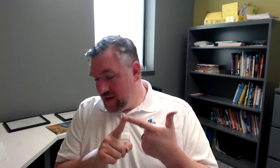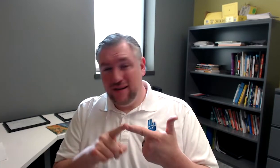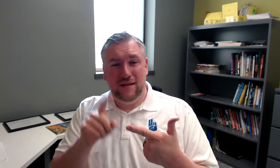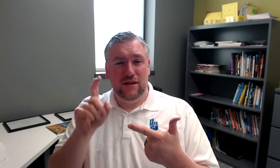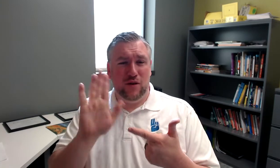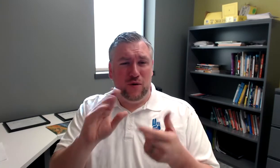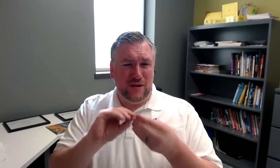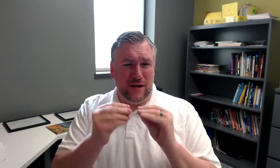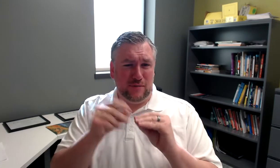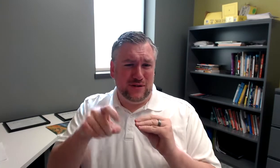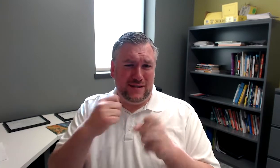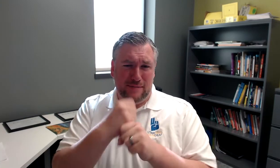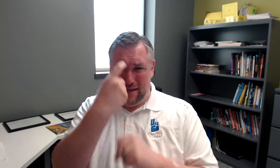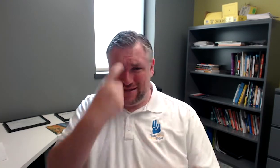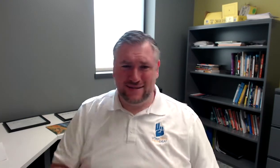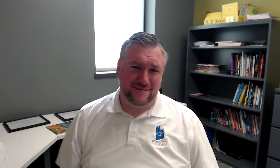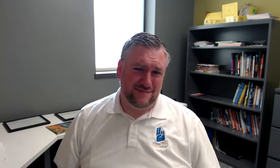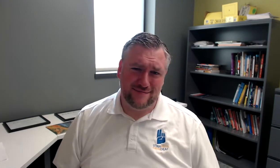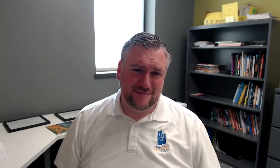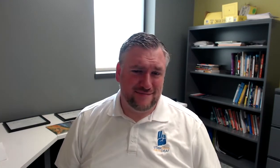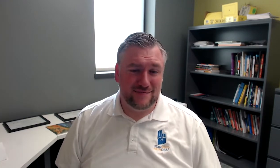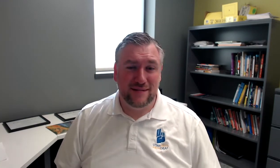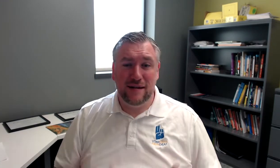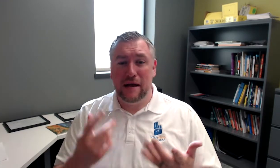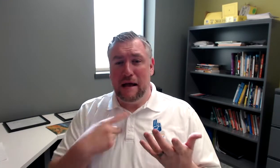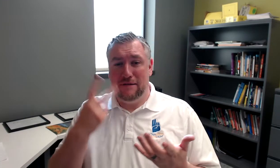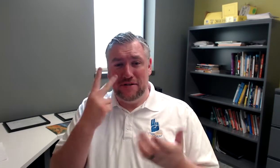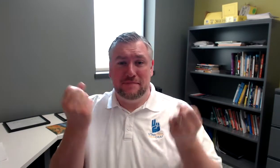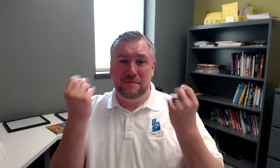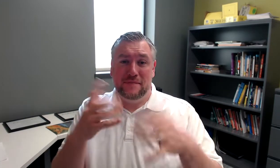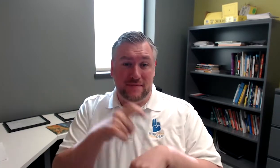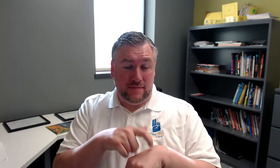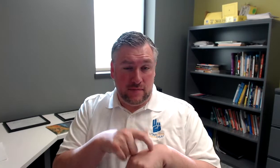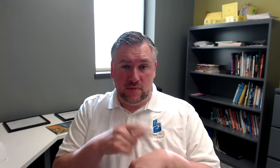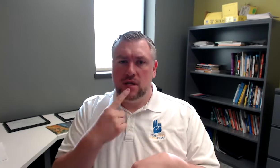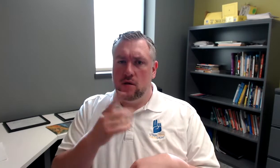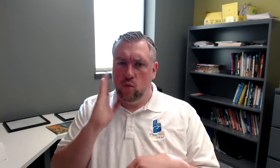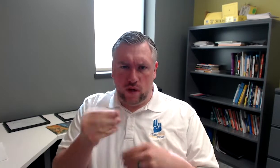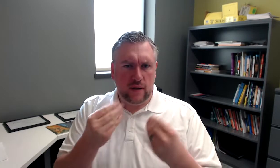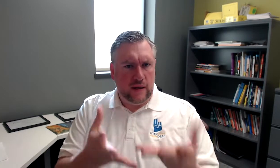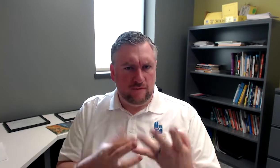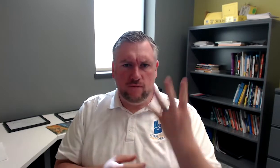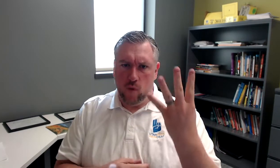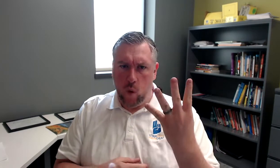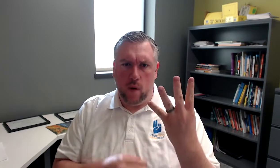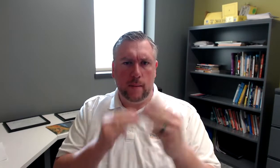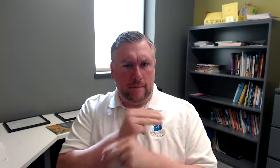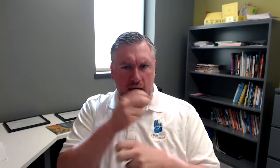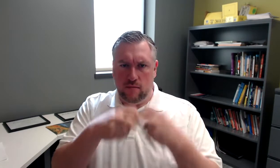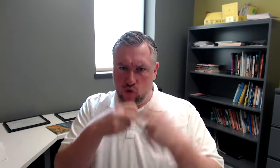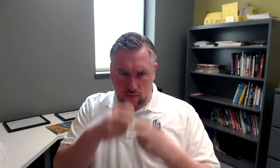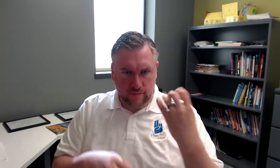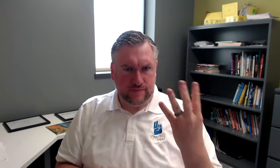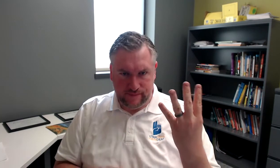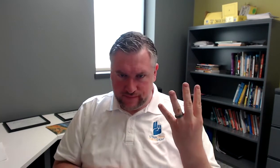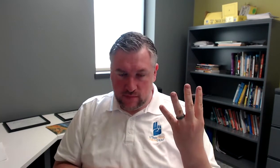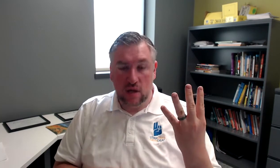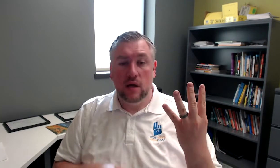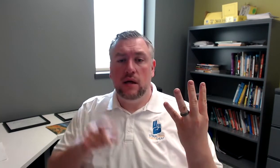thing, your numbers need to make sense. I've seen so many times that they're going to give 4 math